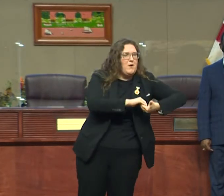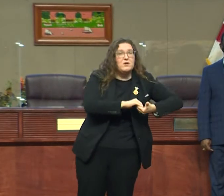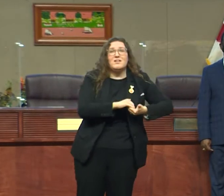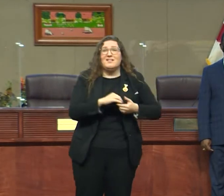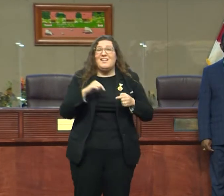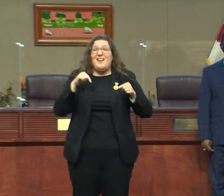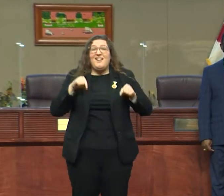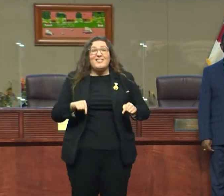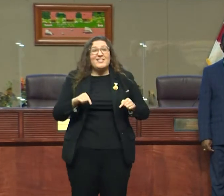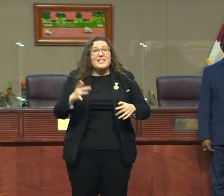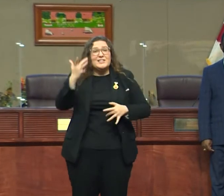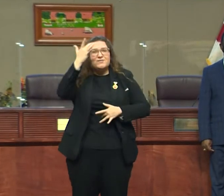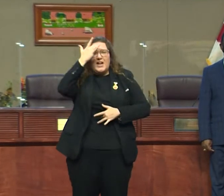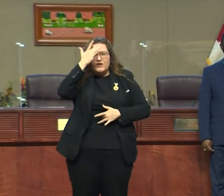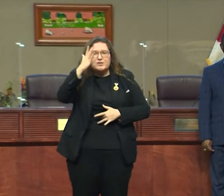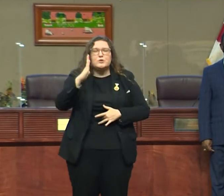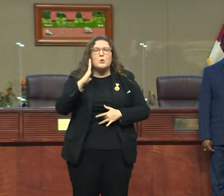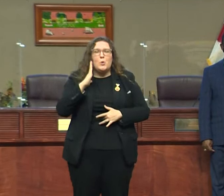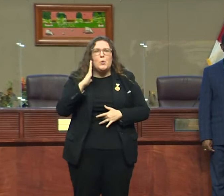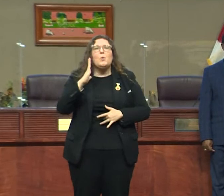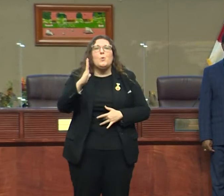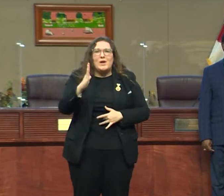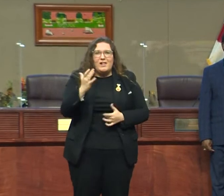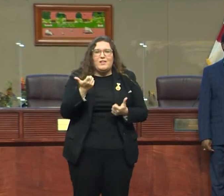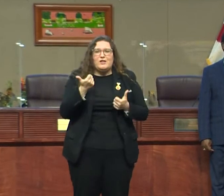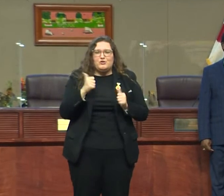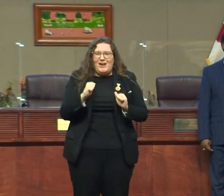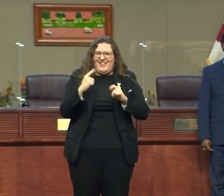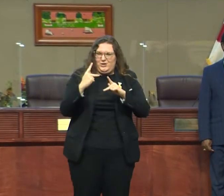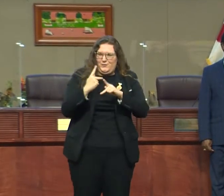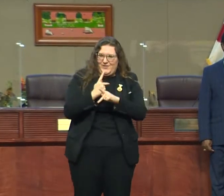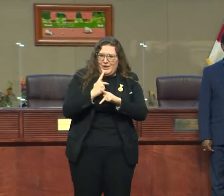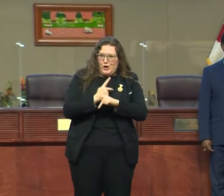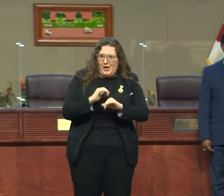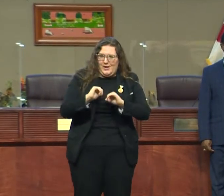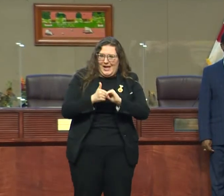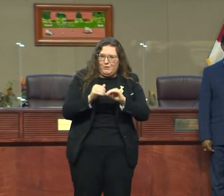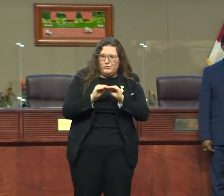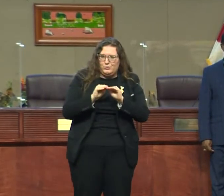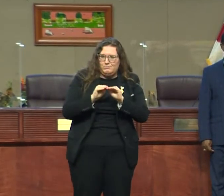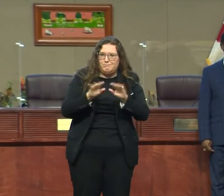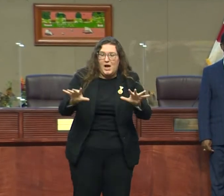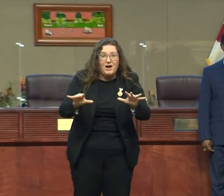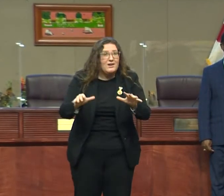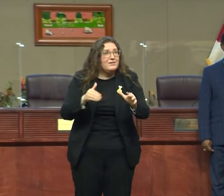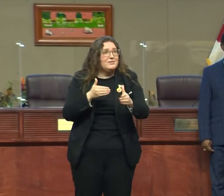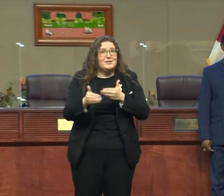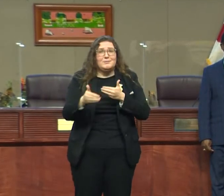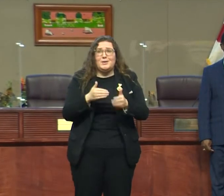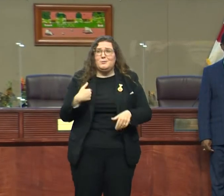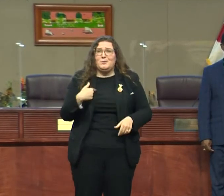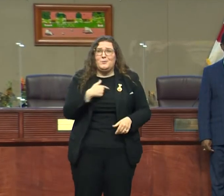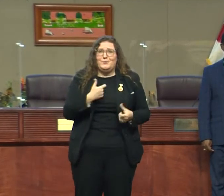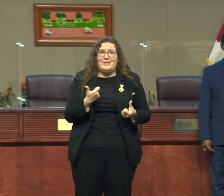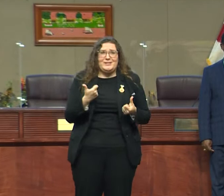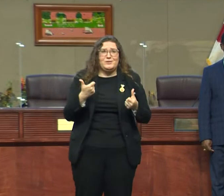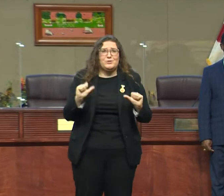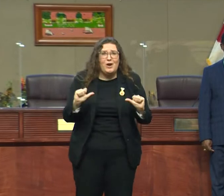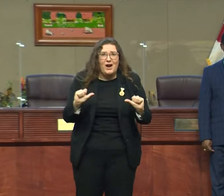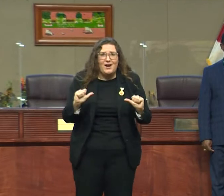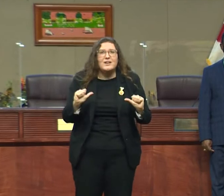This virus is going to squeeze somehow, somewhere, even when we do everything, because you just can't